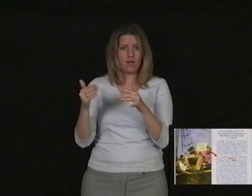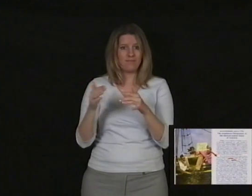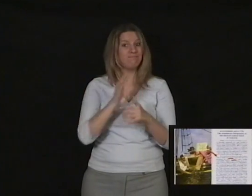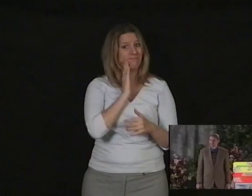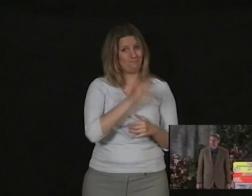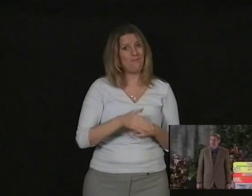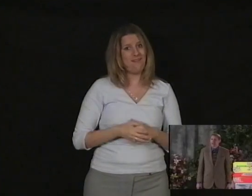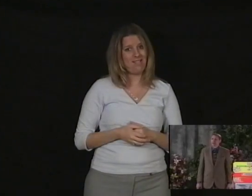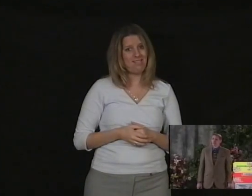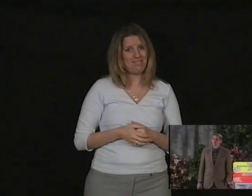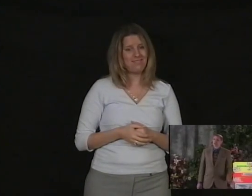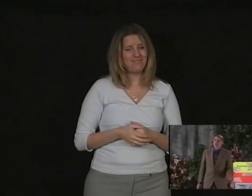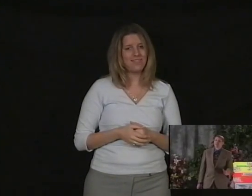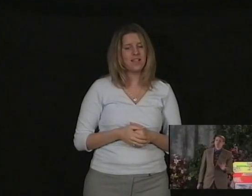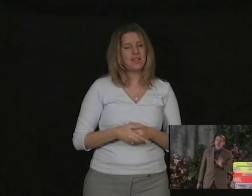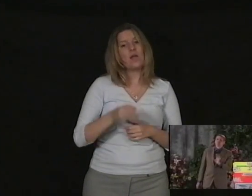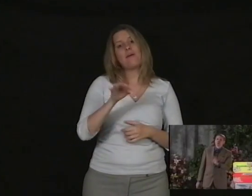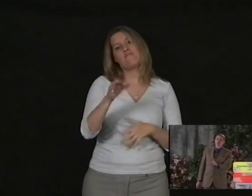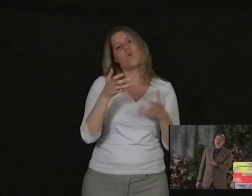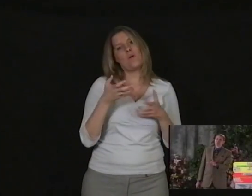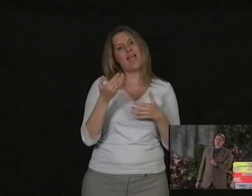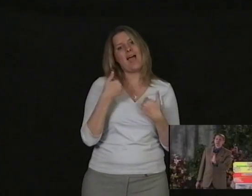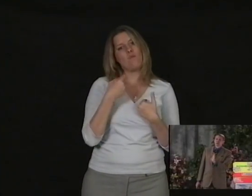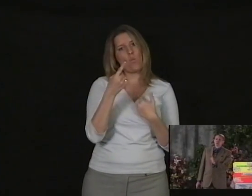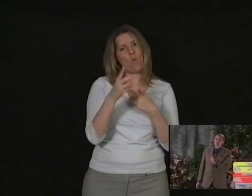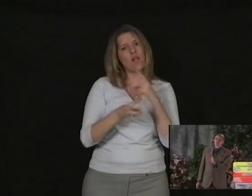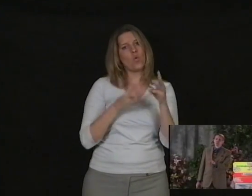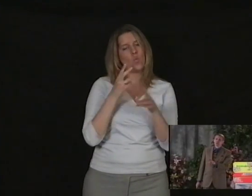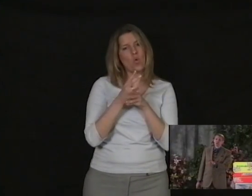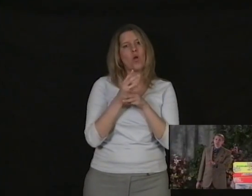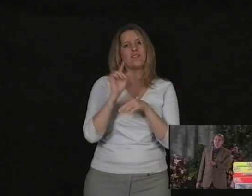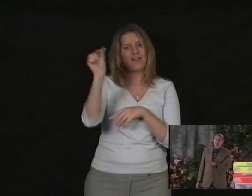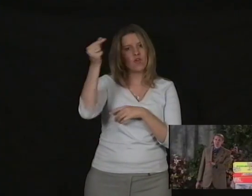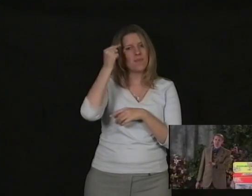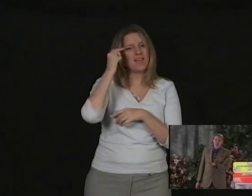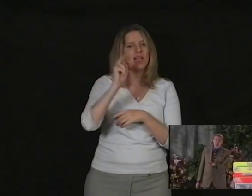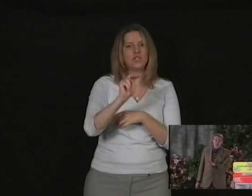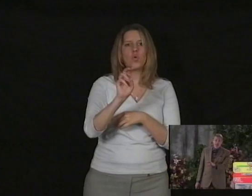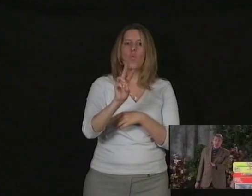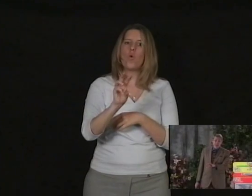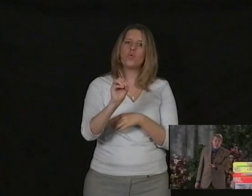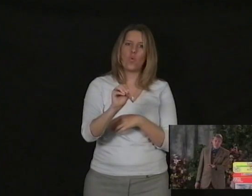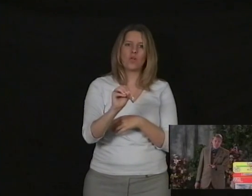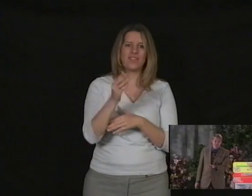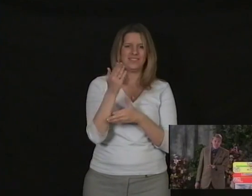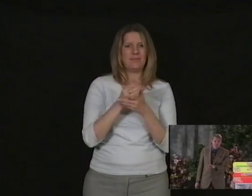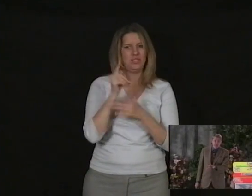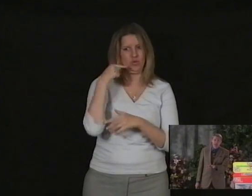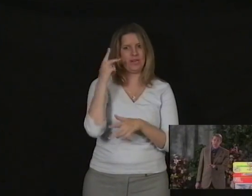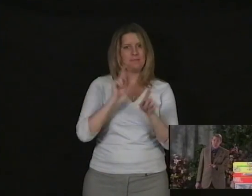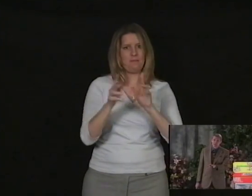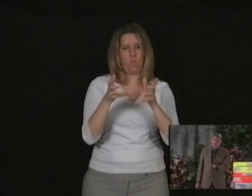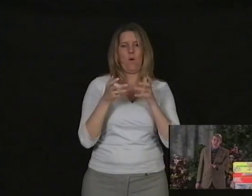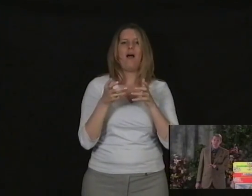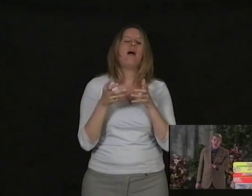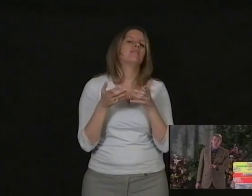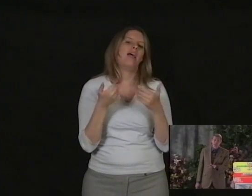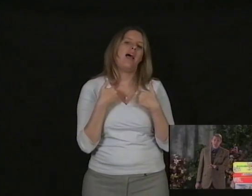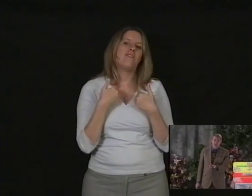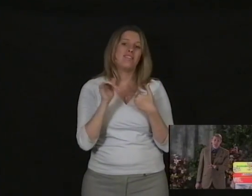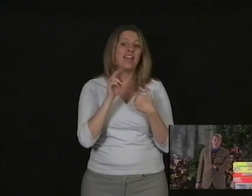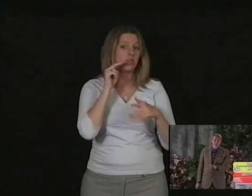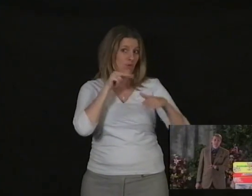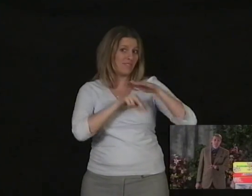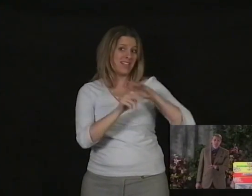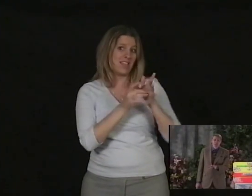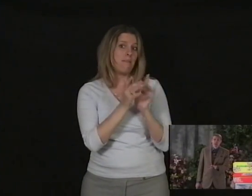They will. Now, if you want to have a one-world government, a new world order like some of these lunatics would like to have, and like is prophesied in the Bible,